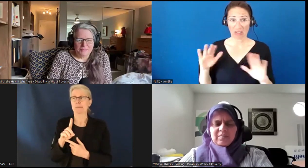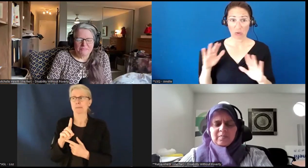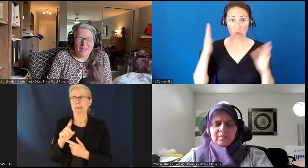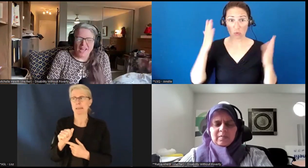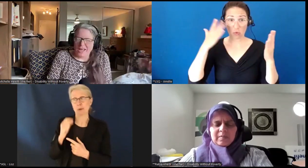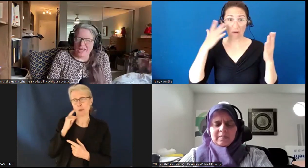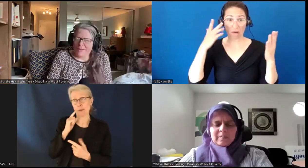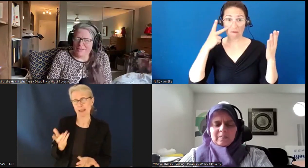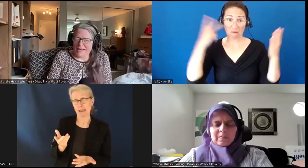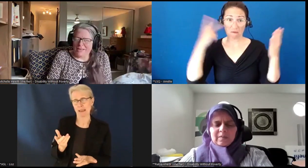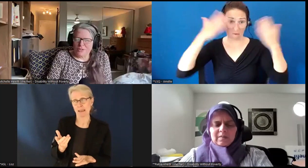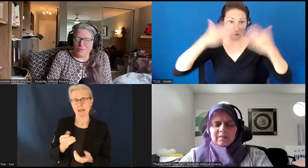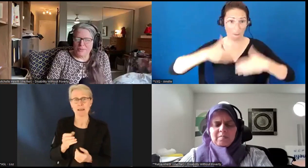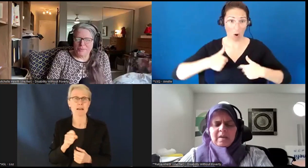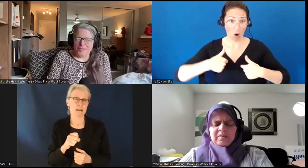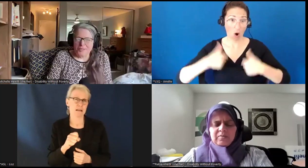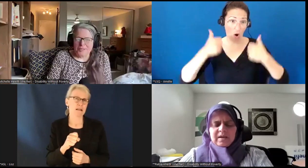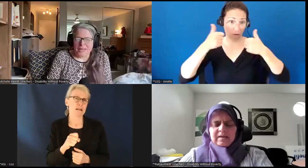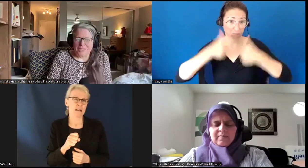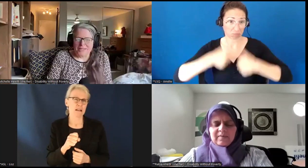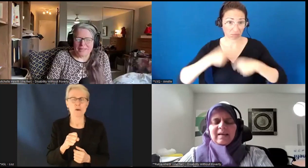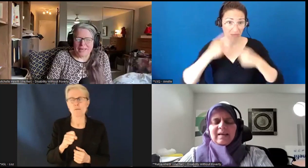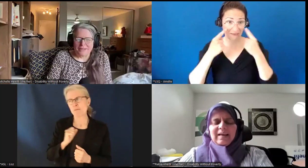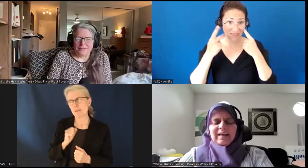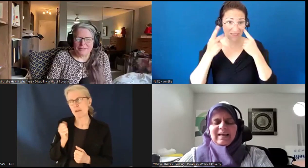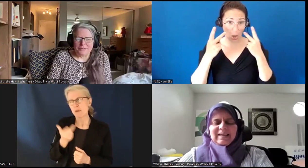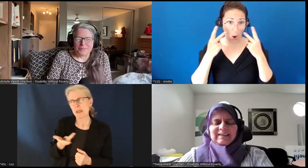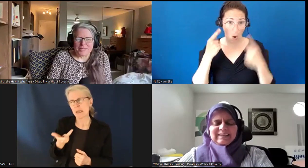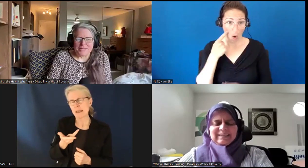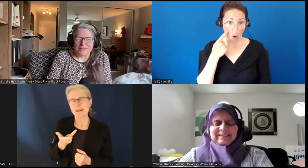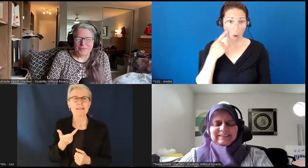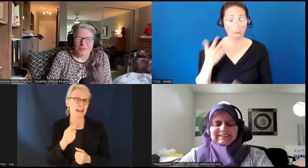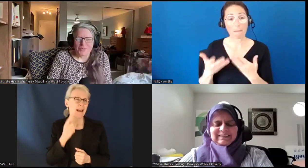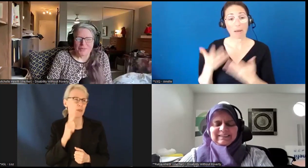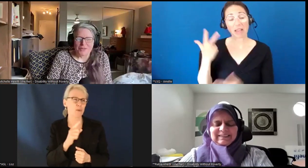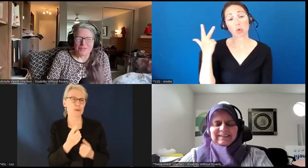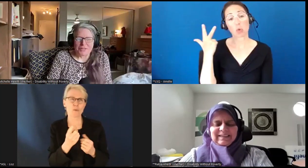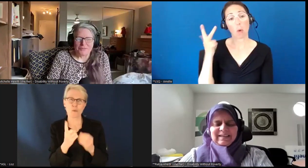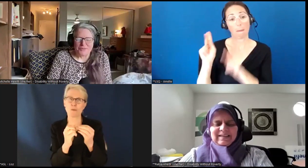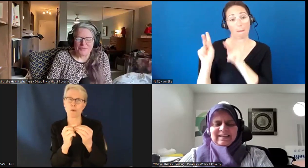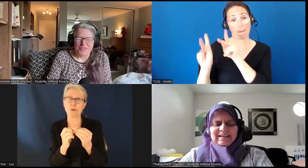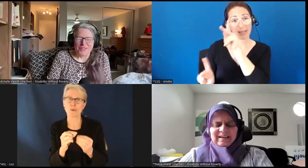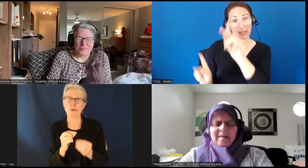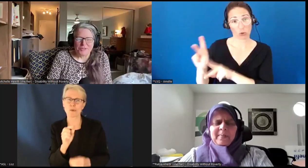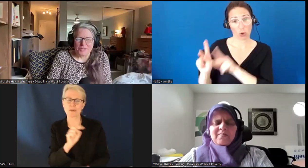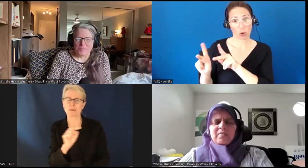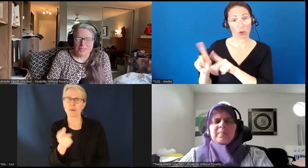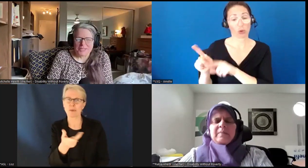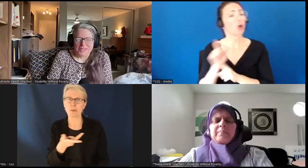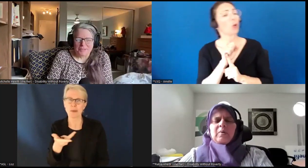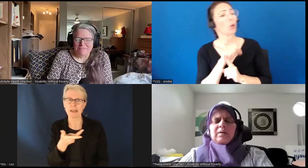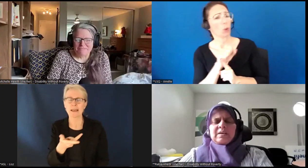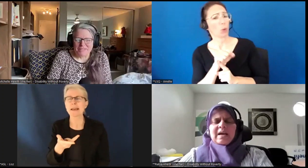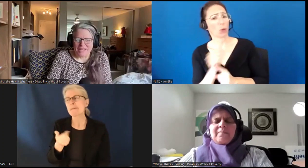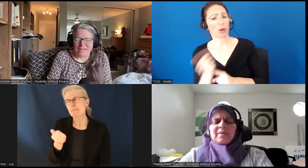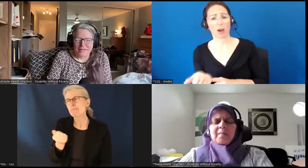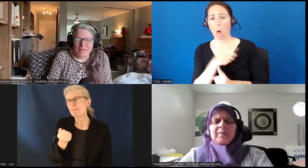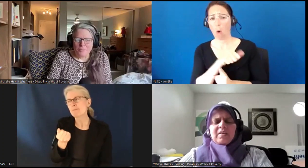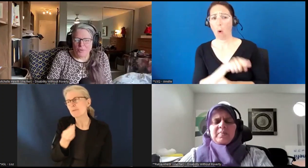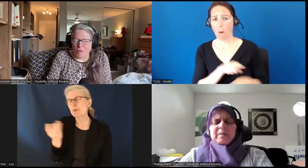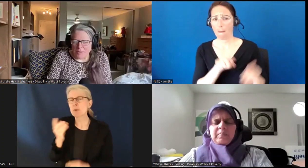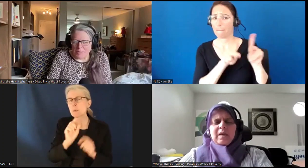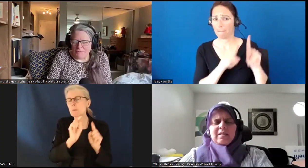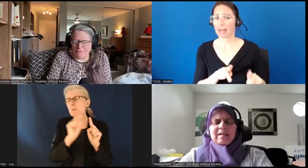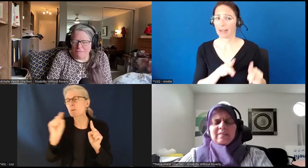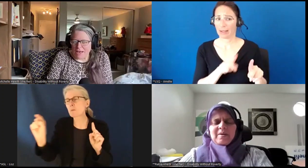Michelle? Yeah, there was somebody three. else. Yeah, there was somebody else that was with us that was of a visible a couple of other disability, people. but yeah, a couple